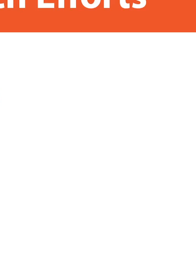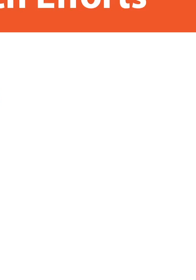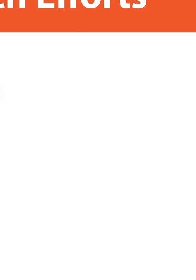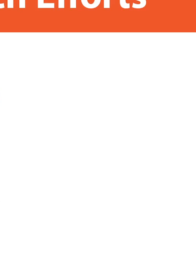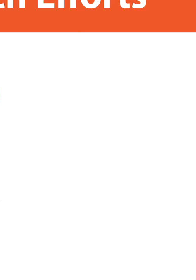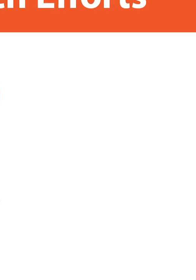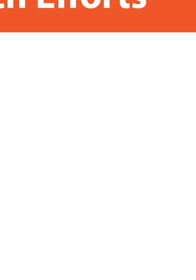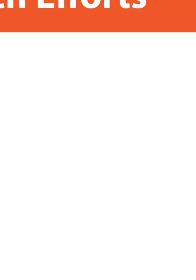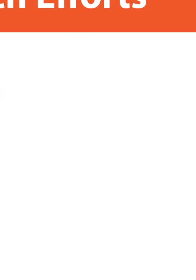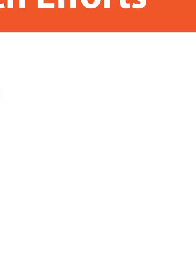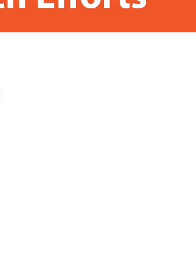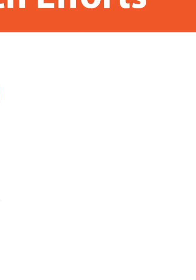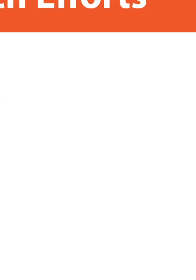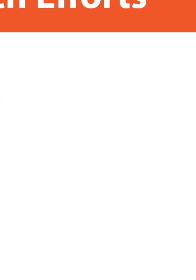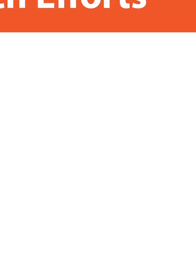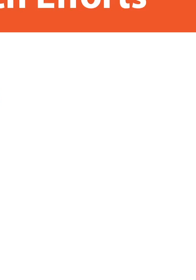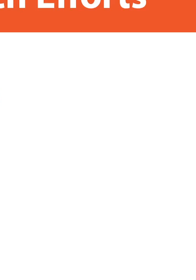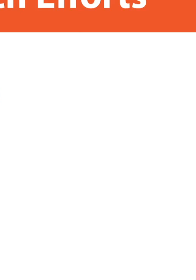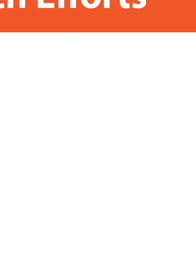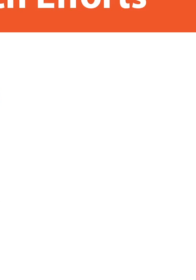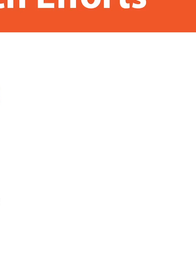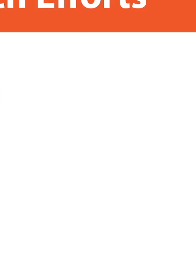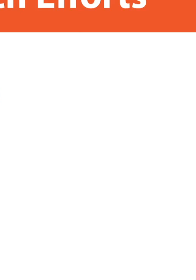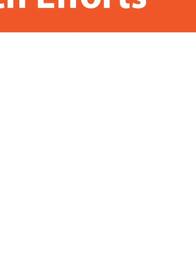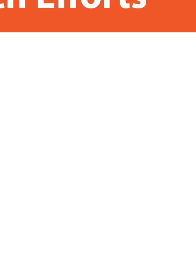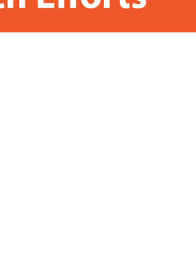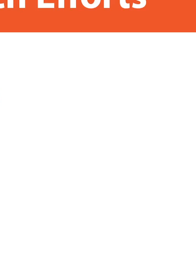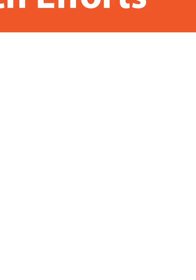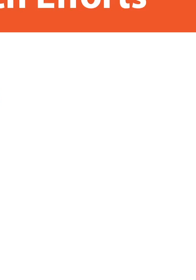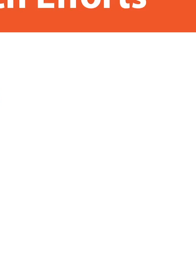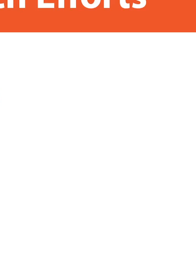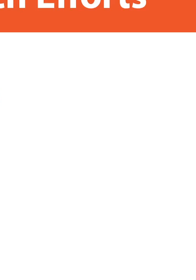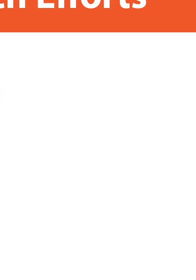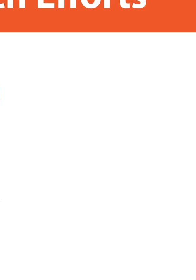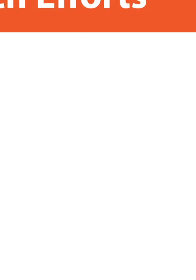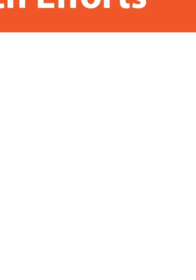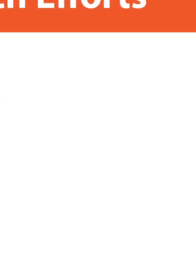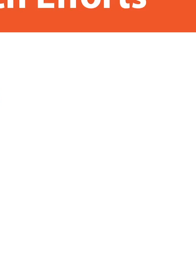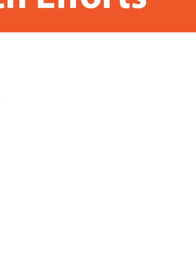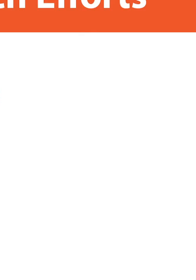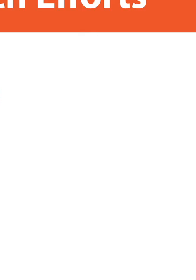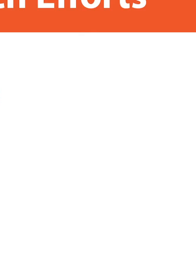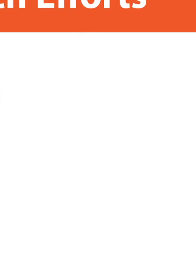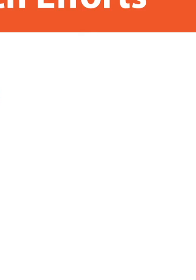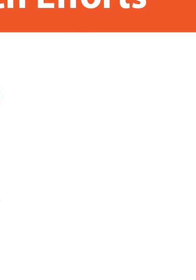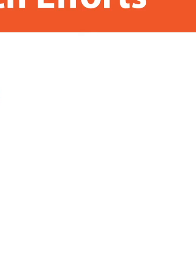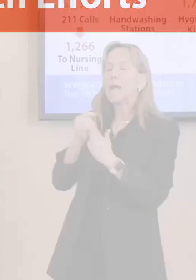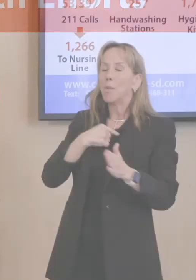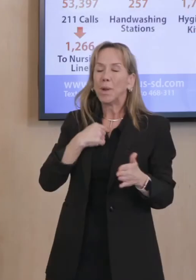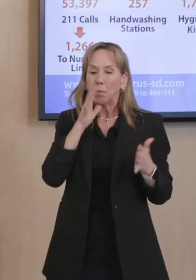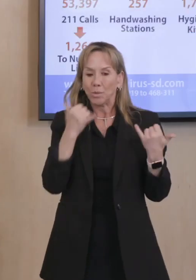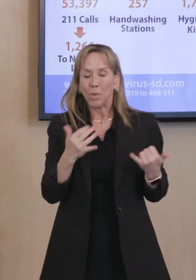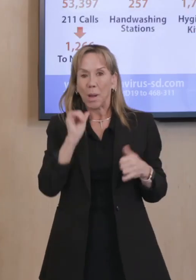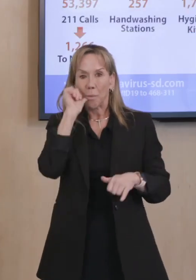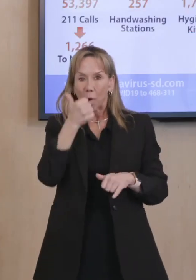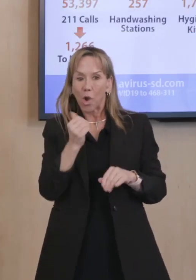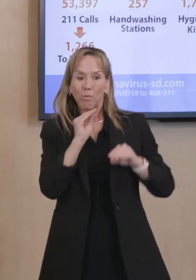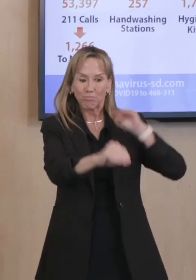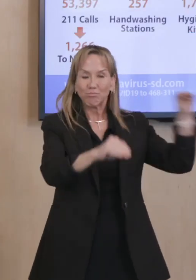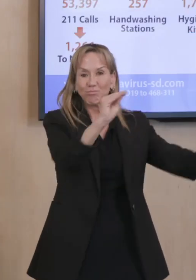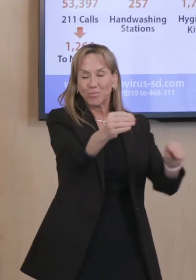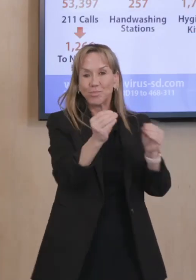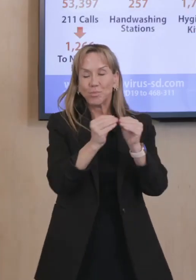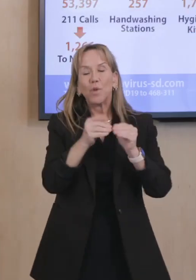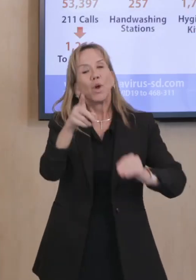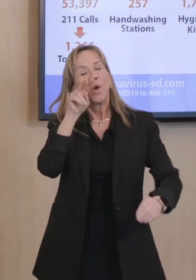257 hand washing stations. We have more that have been requested, and we are in the process today and tomorrow fulfilling those requests. On the county's